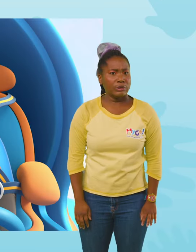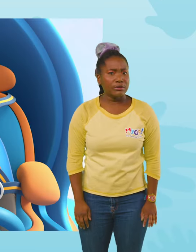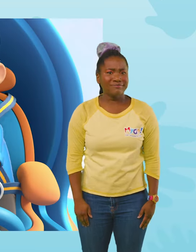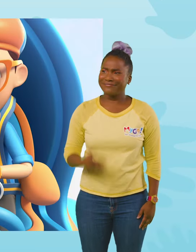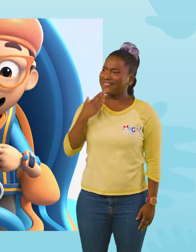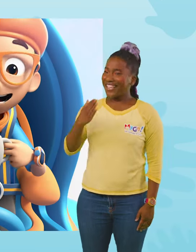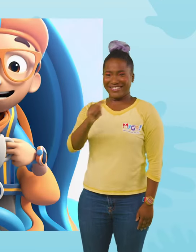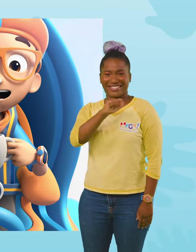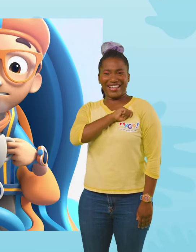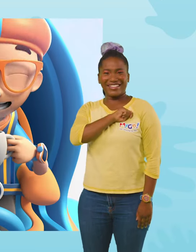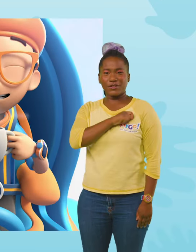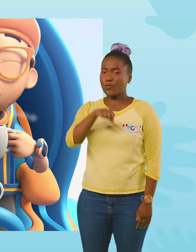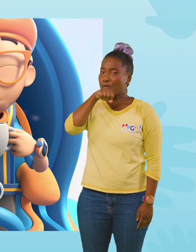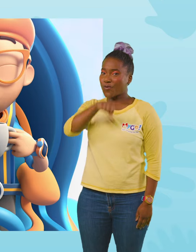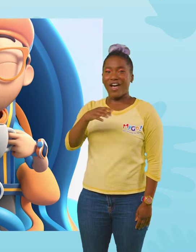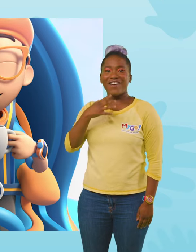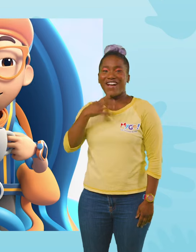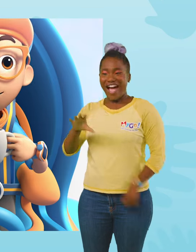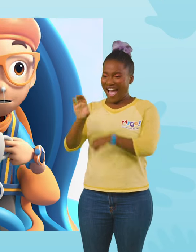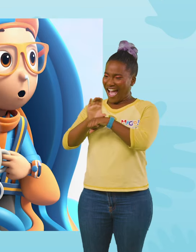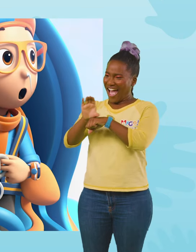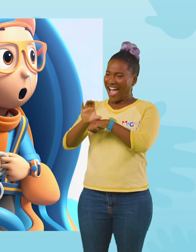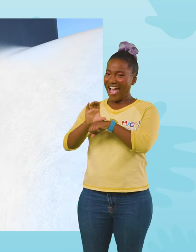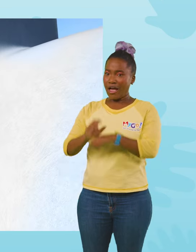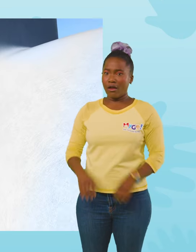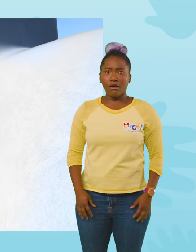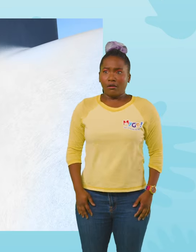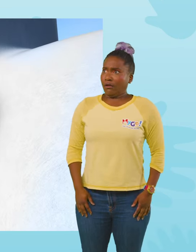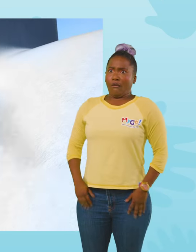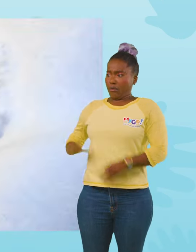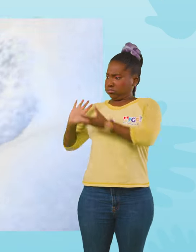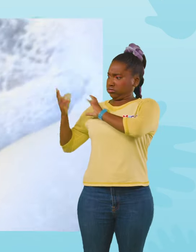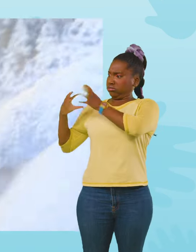Thanks, TABBS. I love hot cocoa. Whoa!